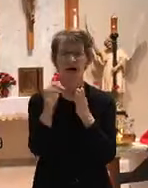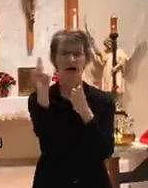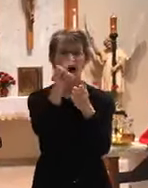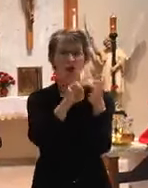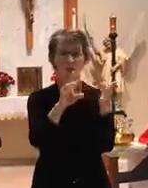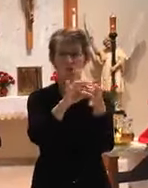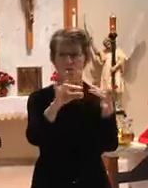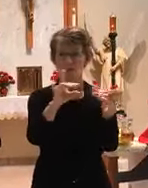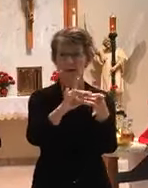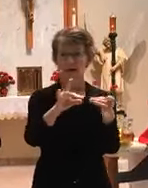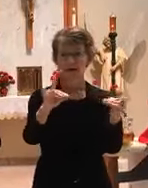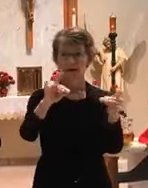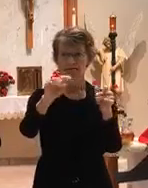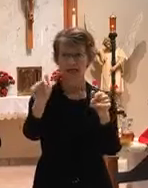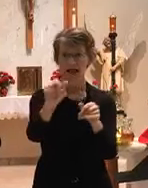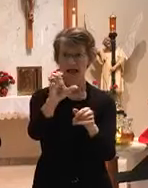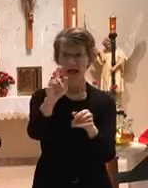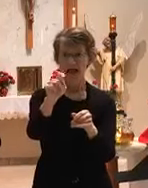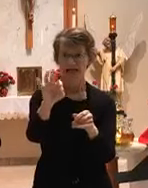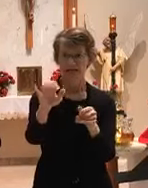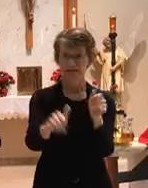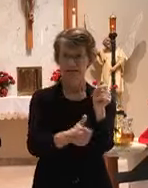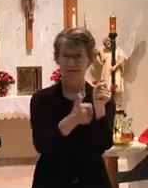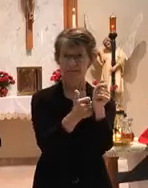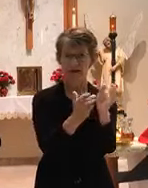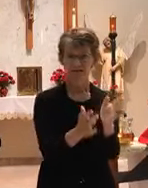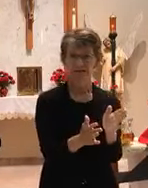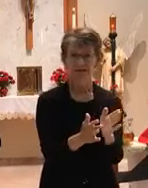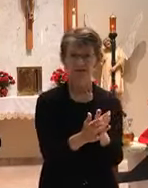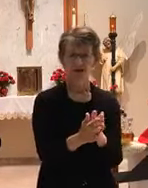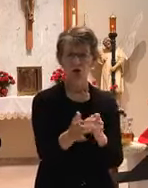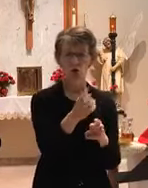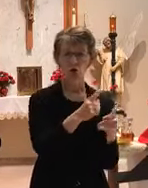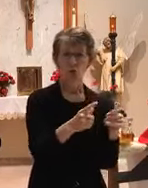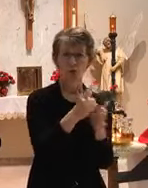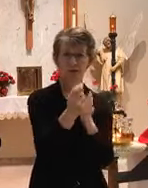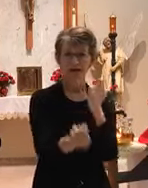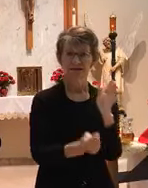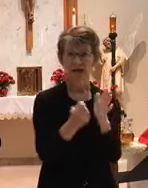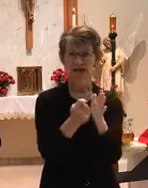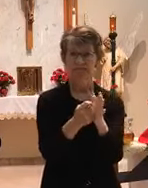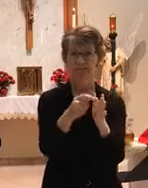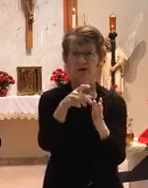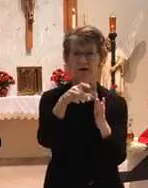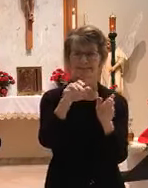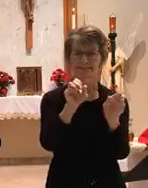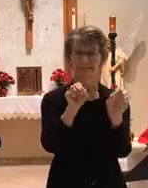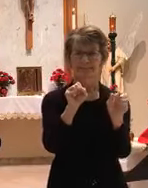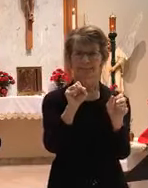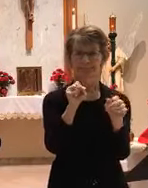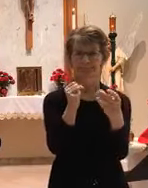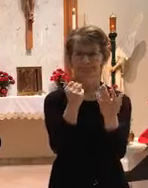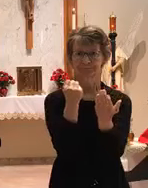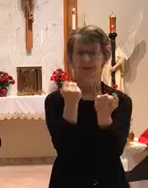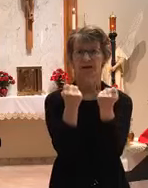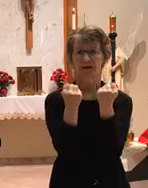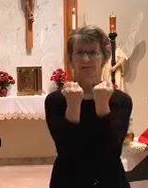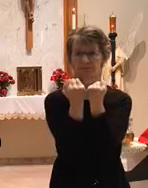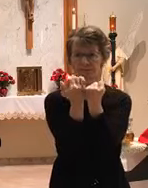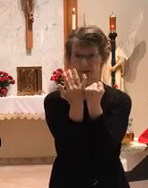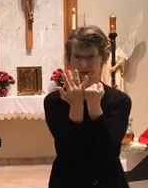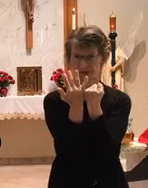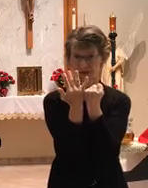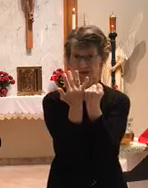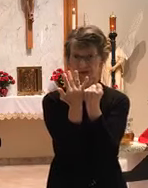A reading from the Acts of the Apostles. When the time for Pentecost was fulfilled, they were all in one